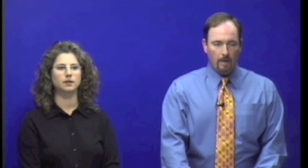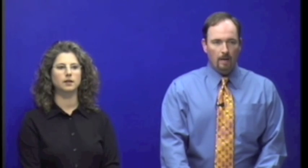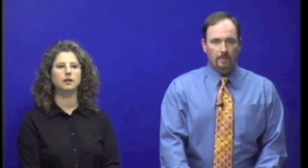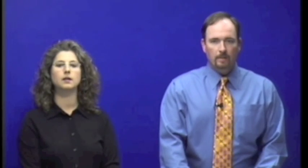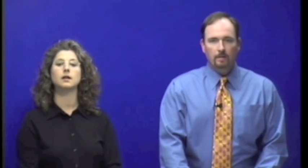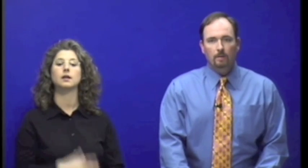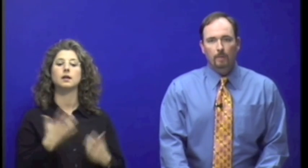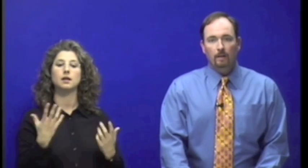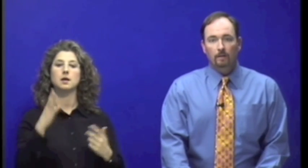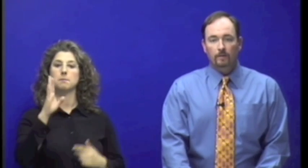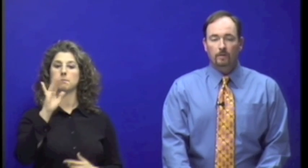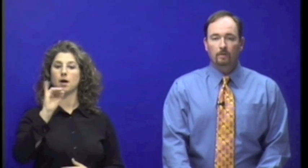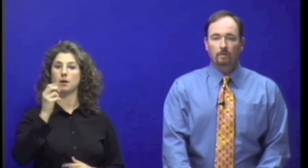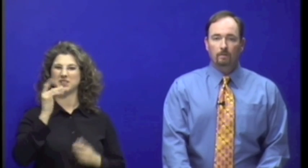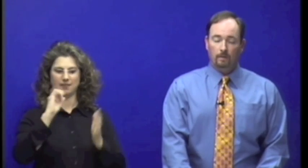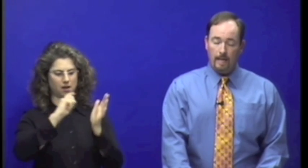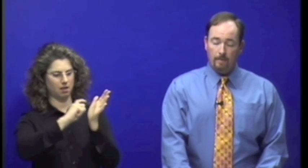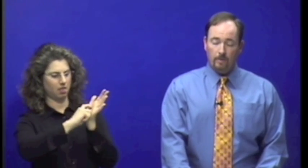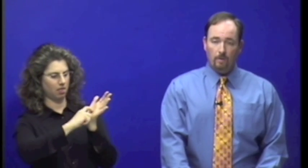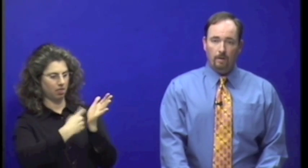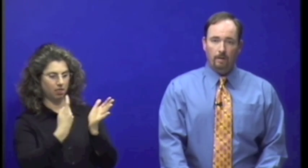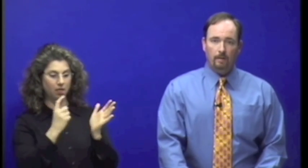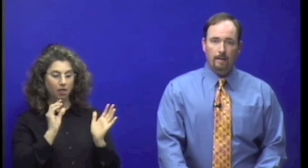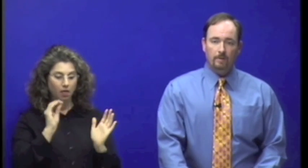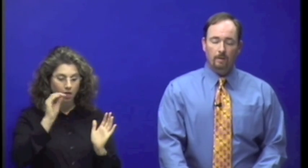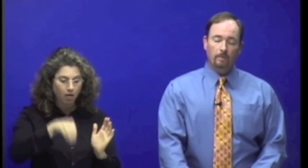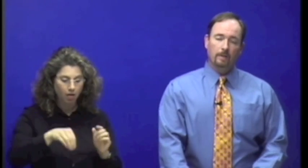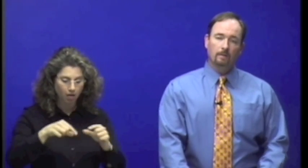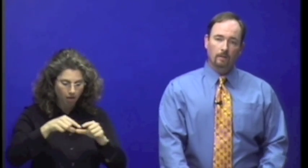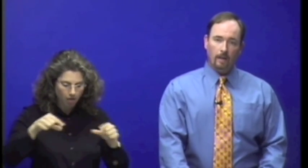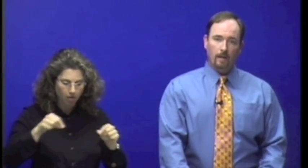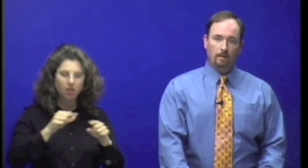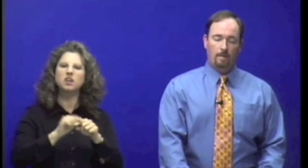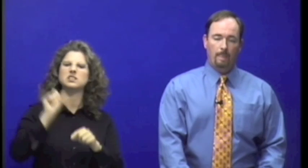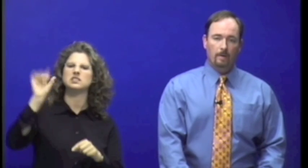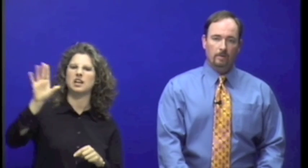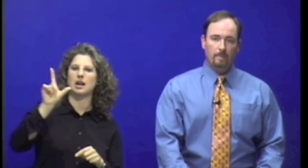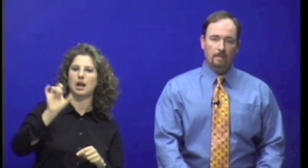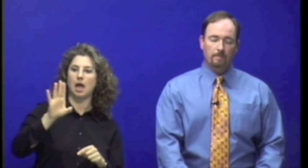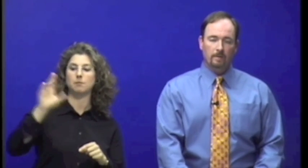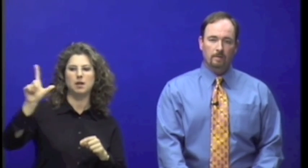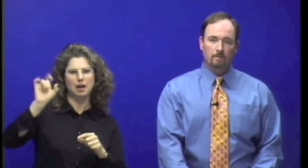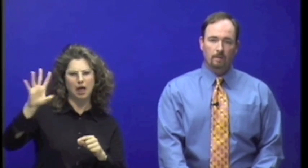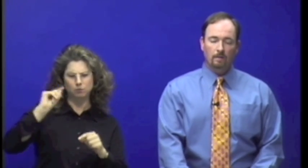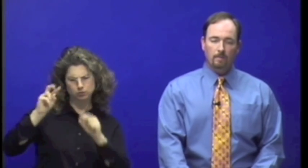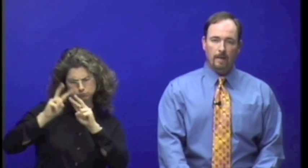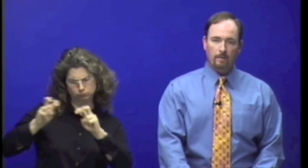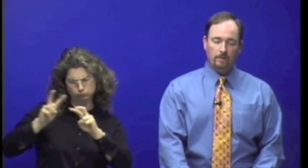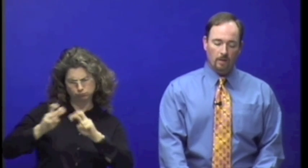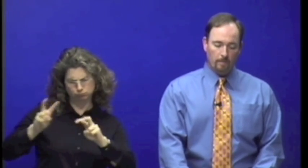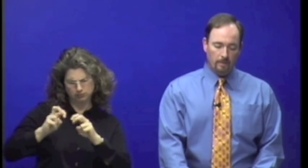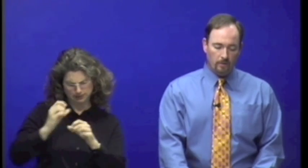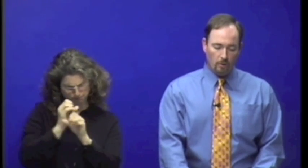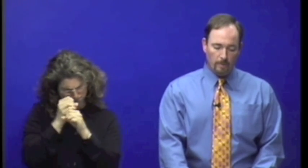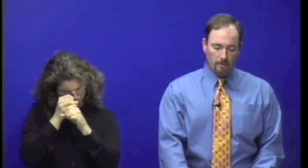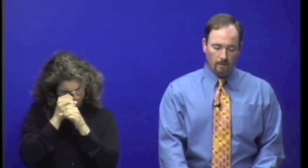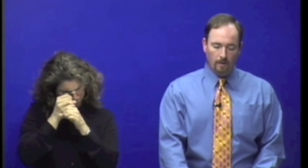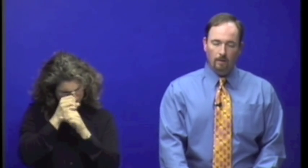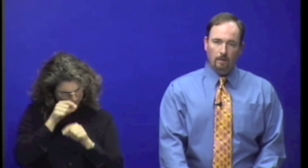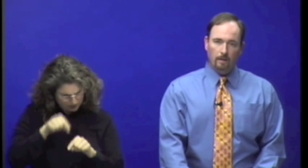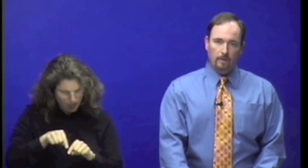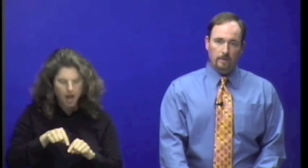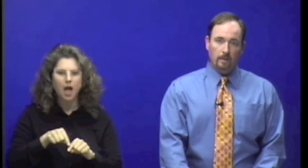Now the biopsy is then mailed to the laboratory, and the laboratory will then look at those specimens under the microscope and